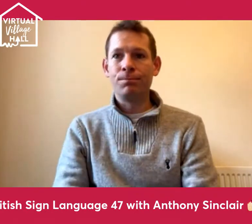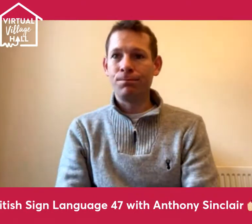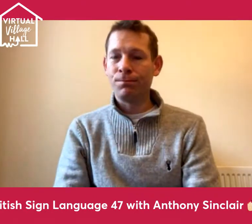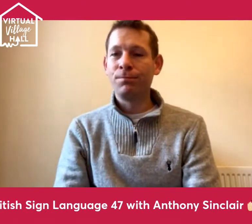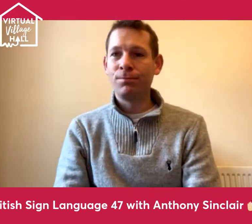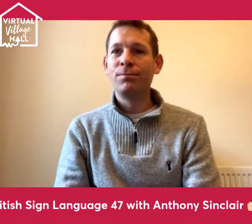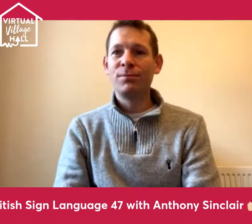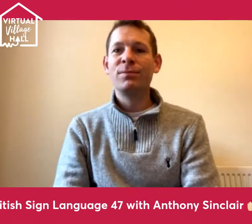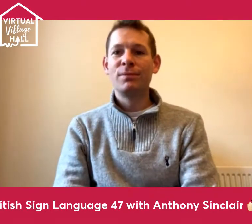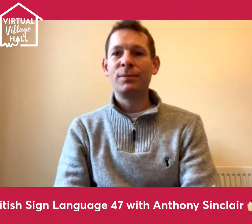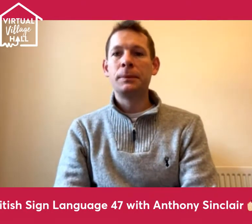verbs as well.